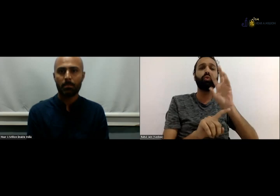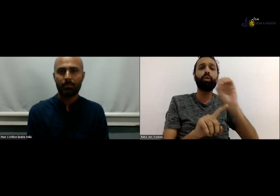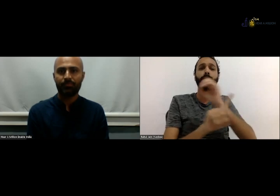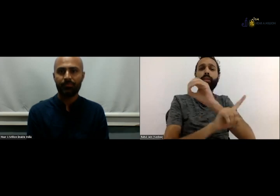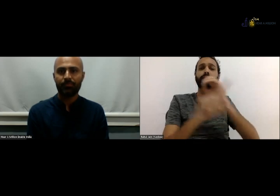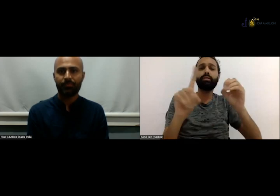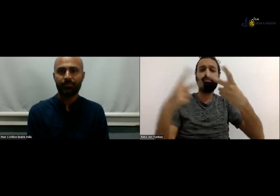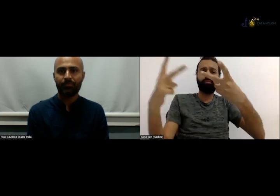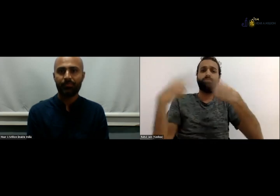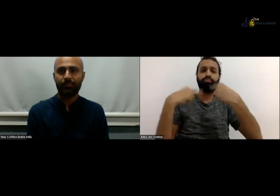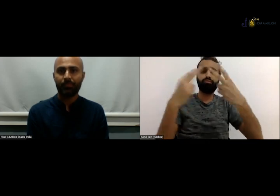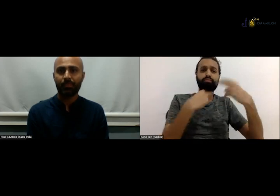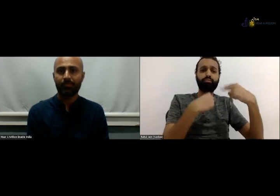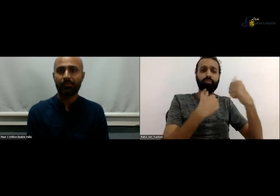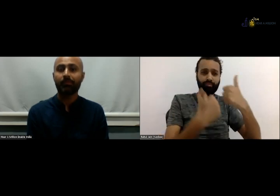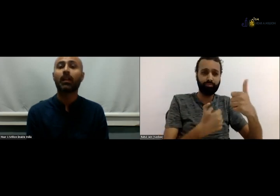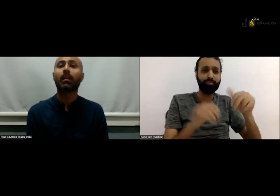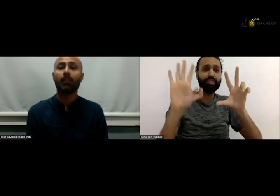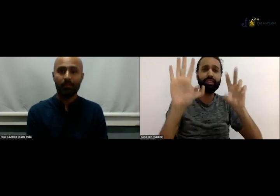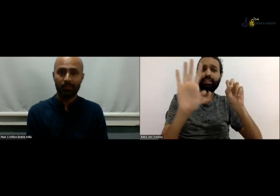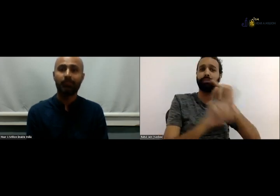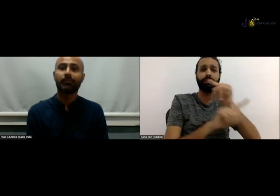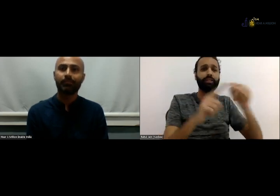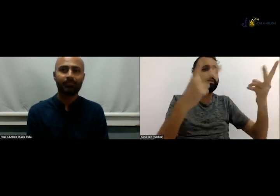many conversations related to that.